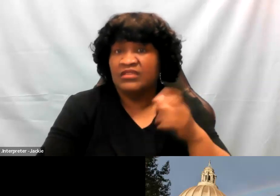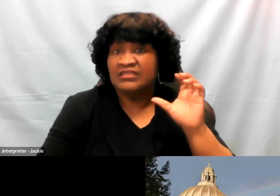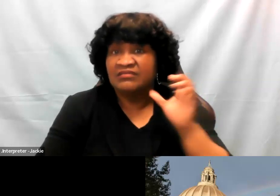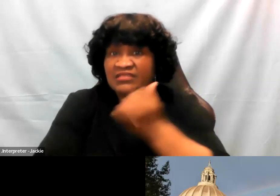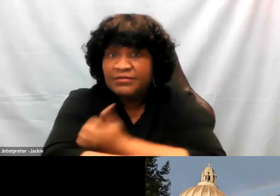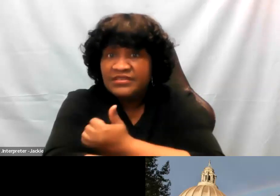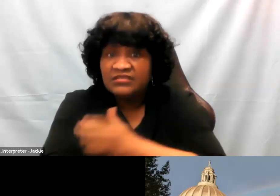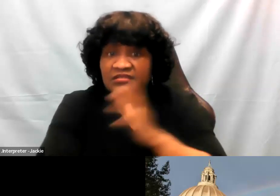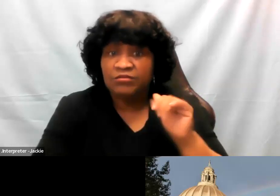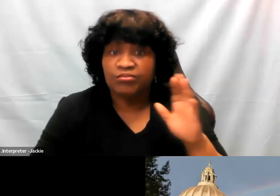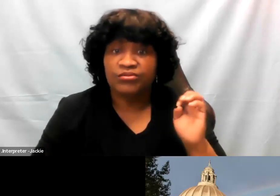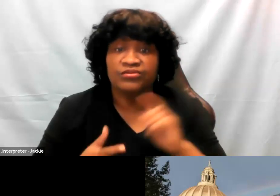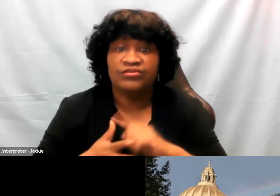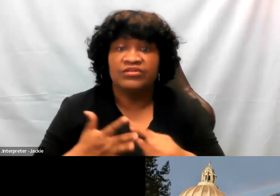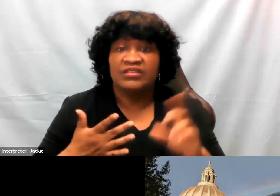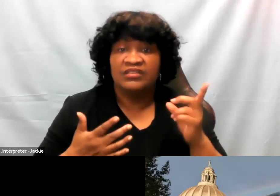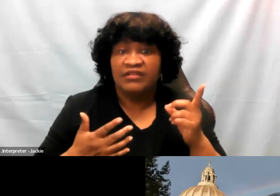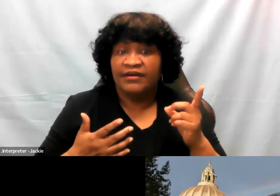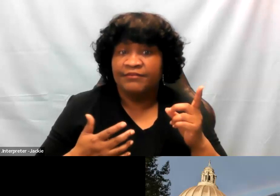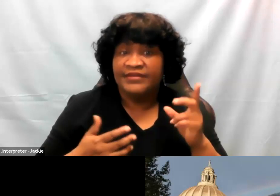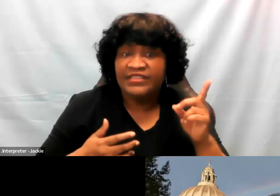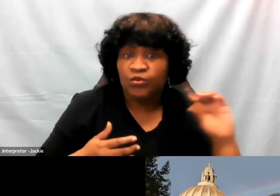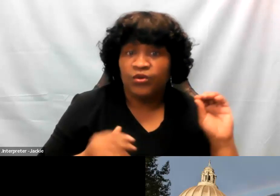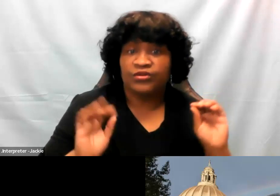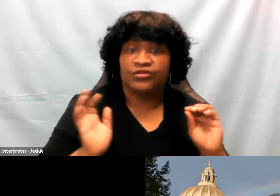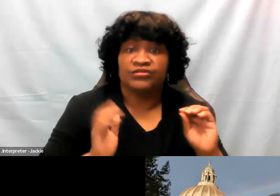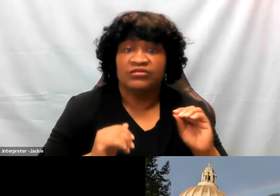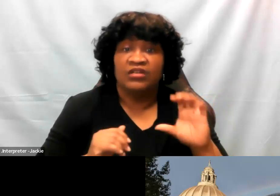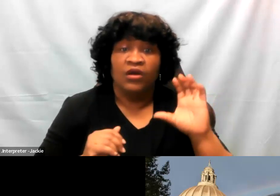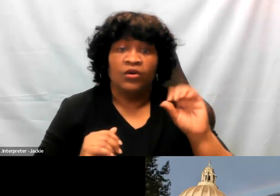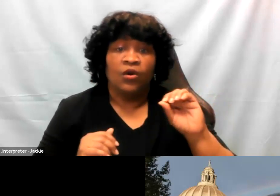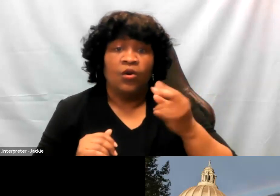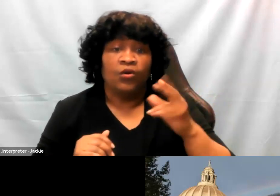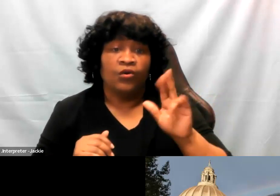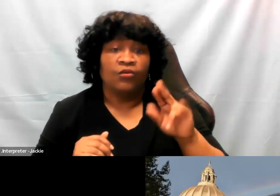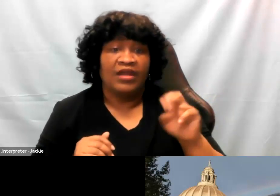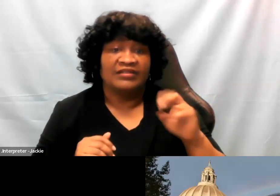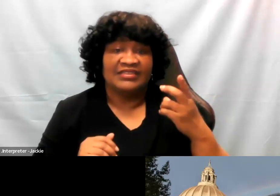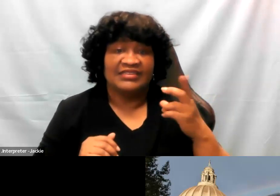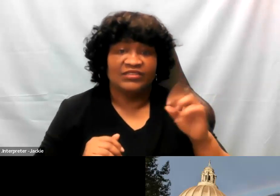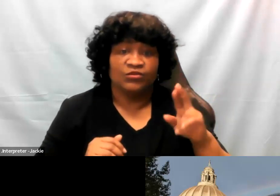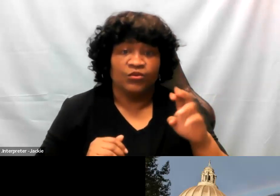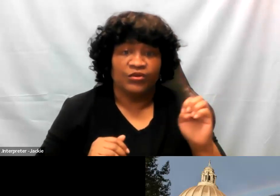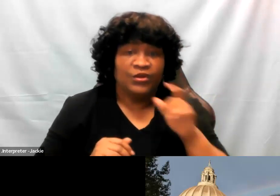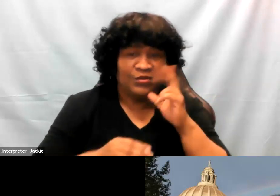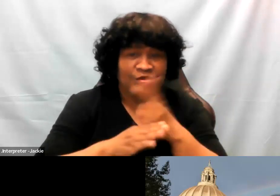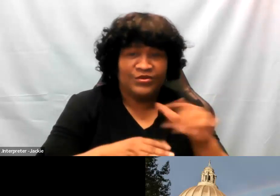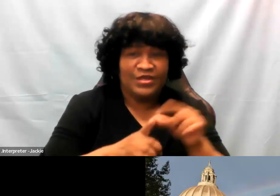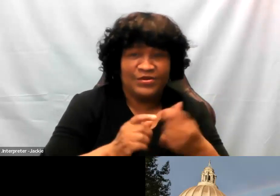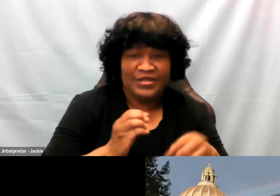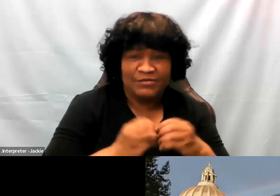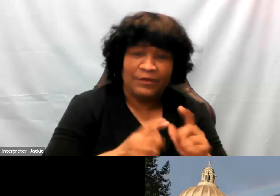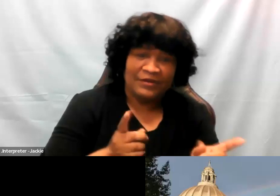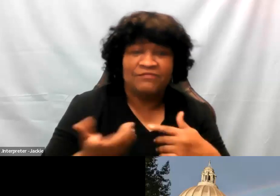co-occurring disorders. I know we don't use that term anymore. But really making sure we have access to housing vouchers for individuals to get off the